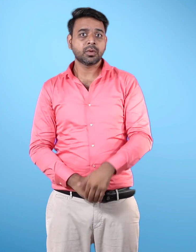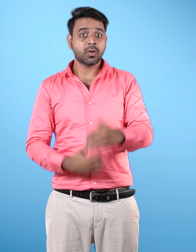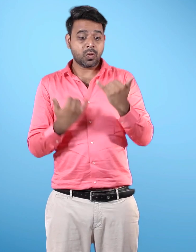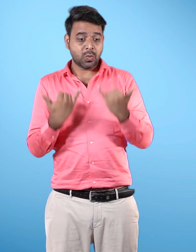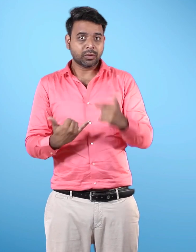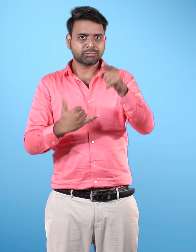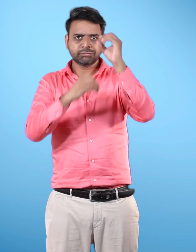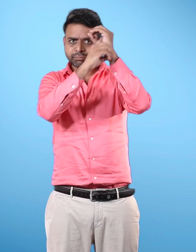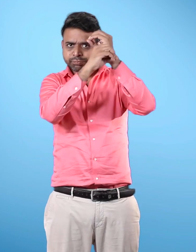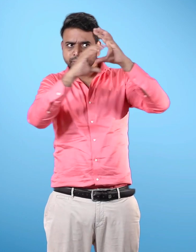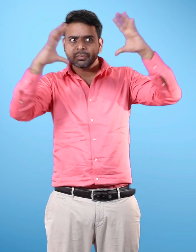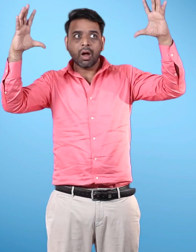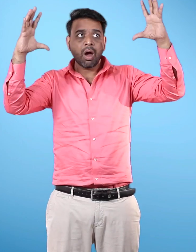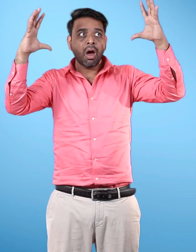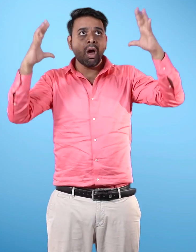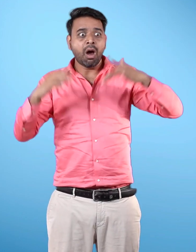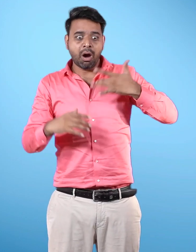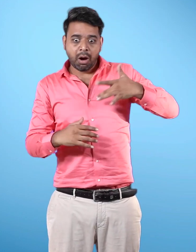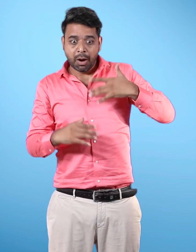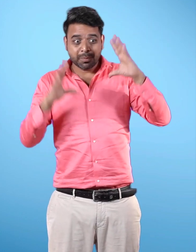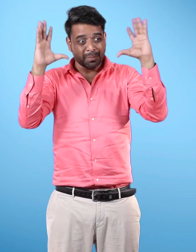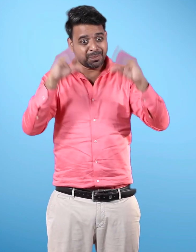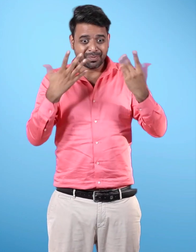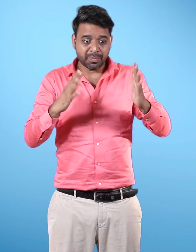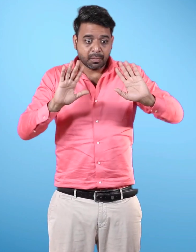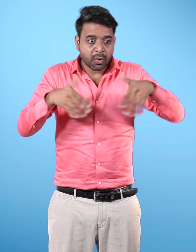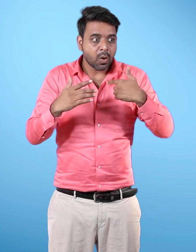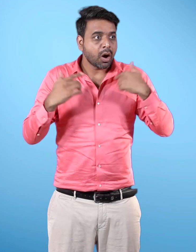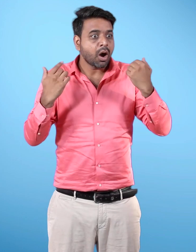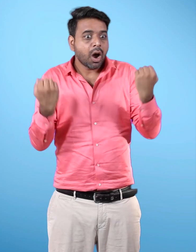Present your imagination in the form of a story or a play.